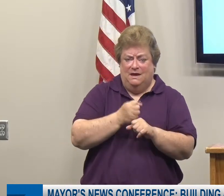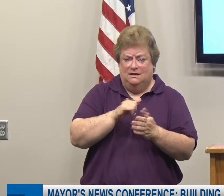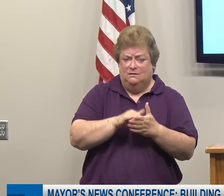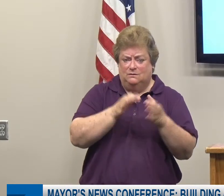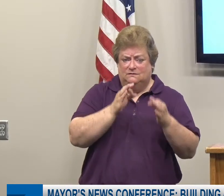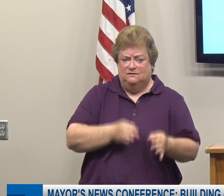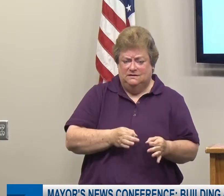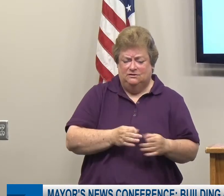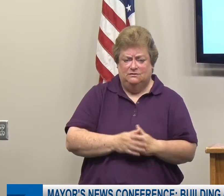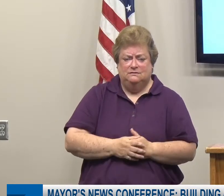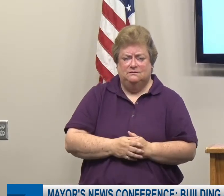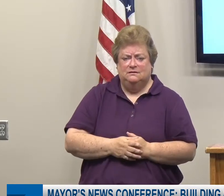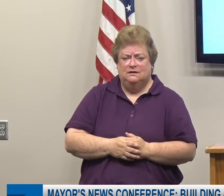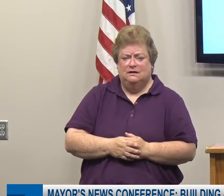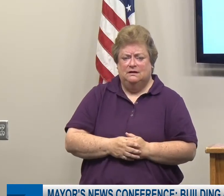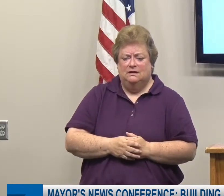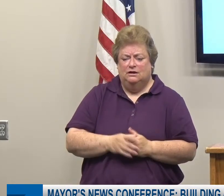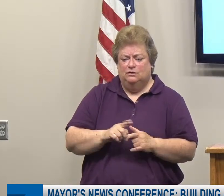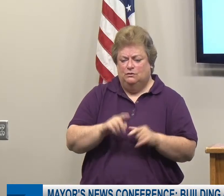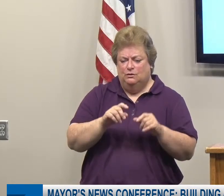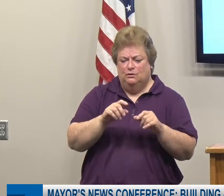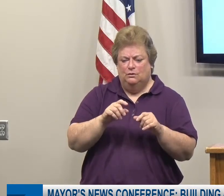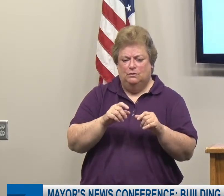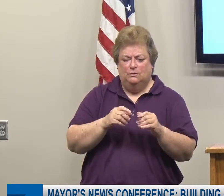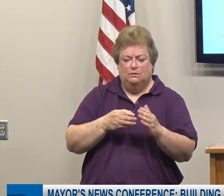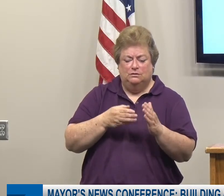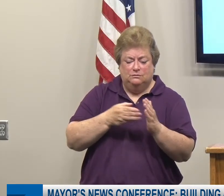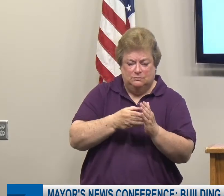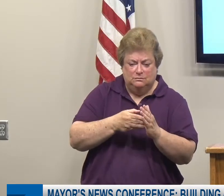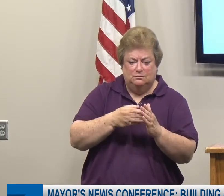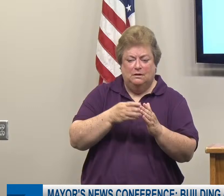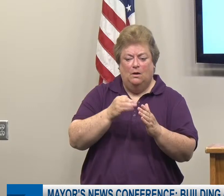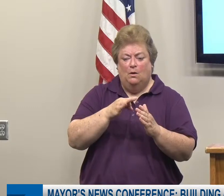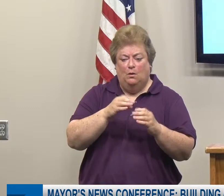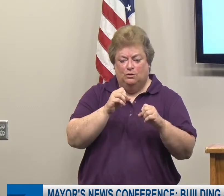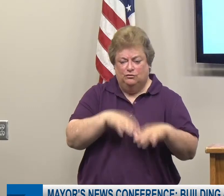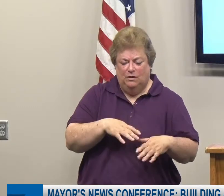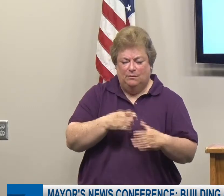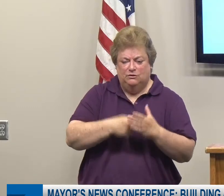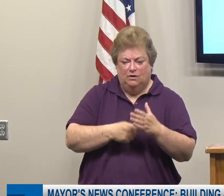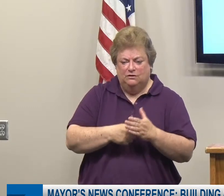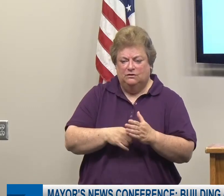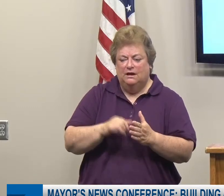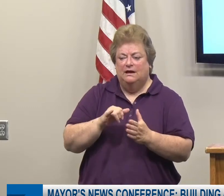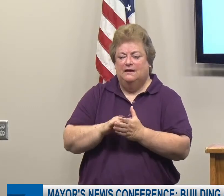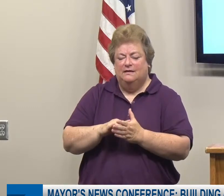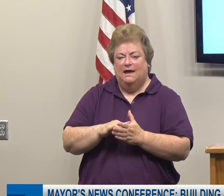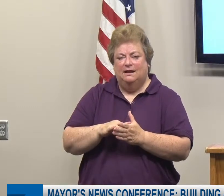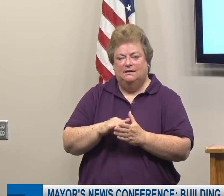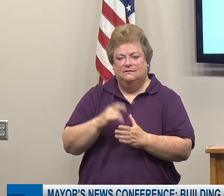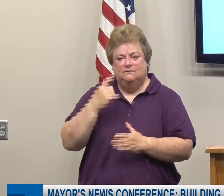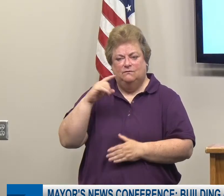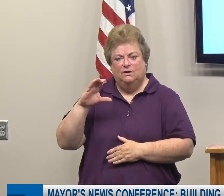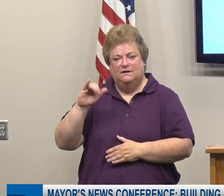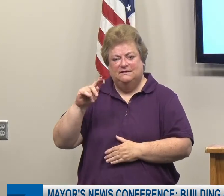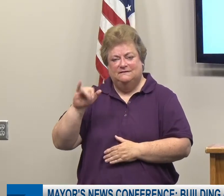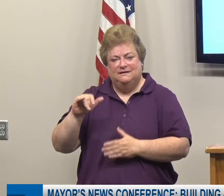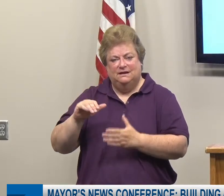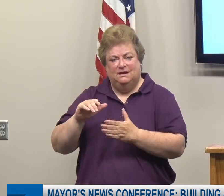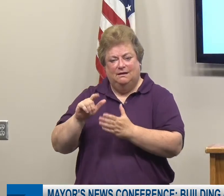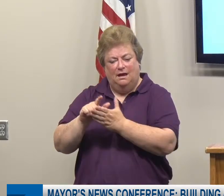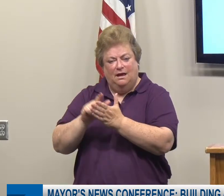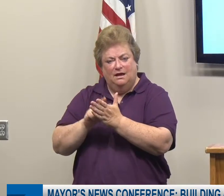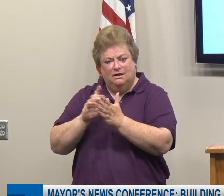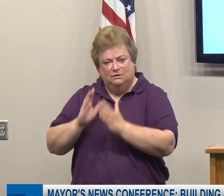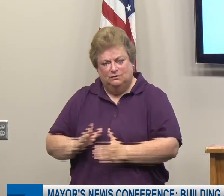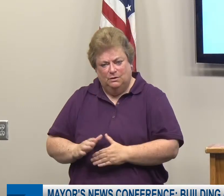Those kinds of decisions to press or drop charges are historically reserved for a city attorney, and with good reason. It's important